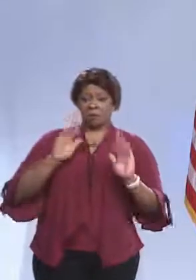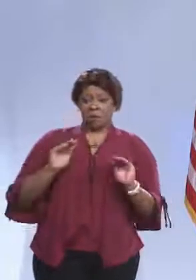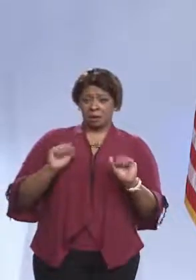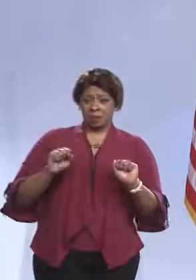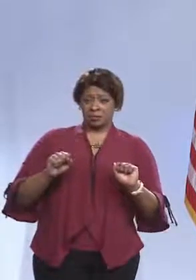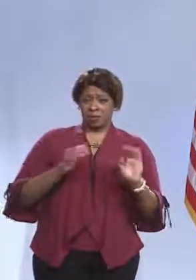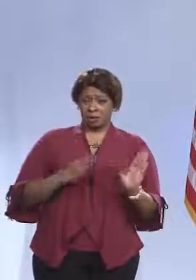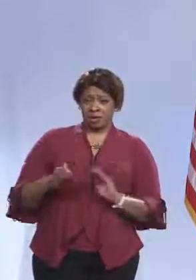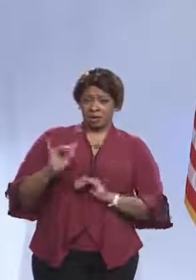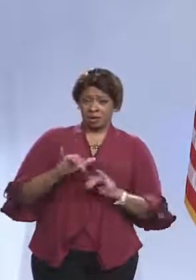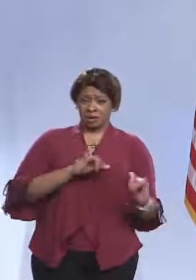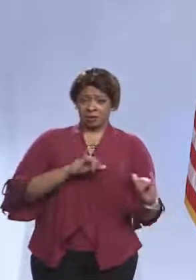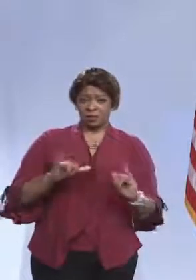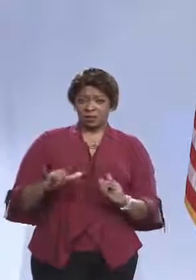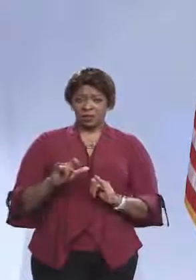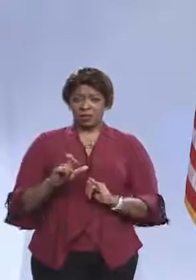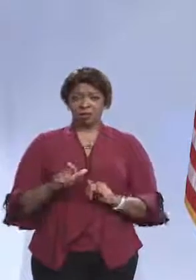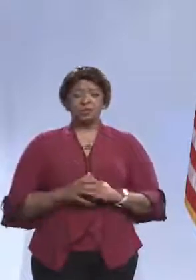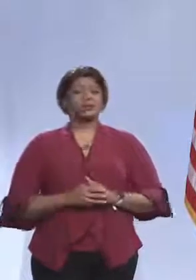and how would that plan work?